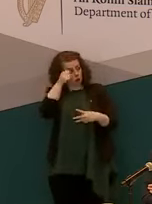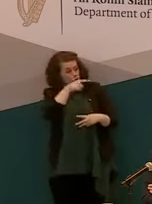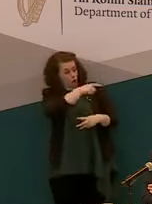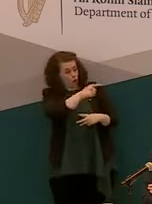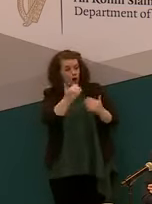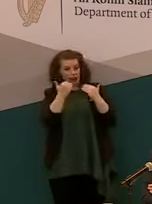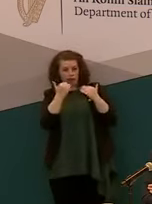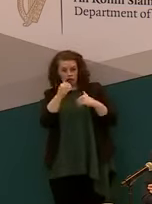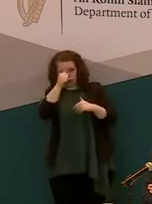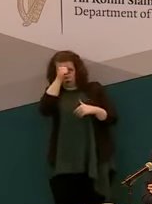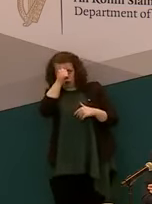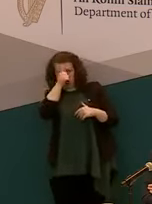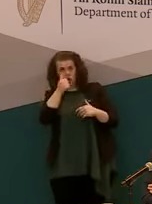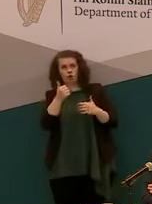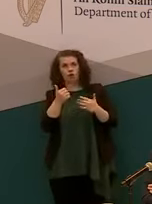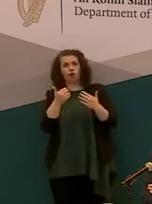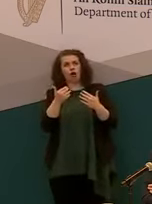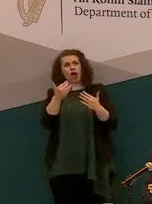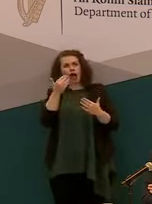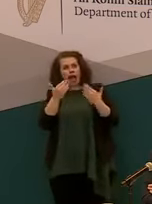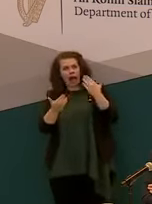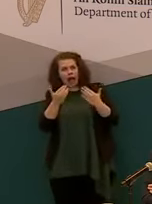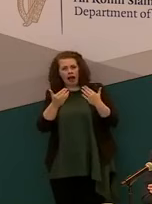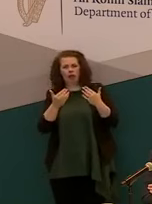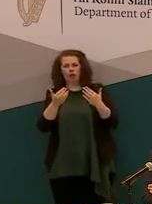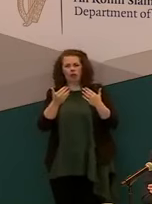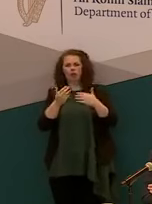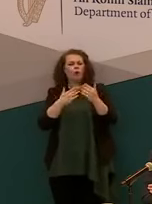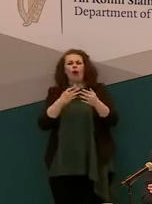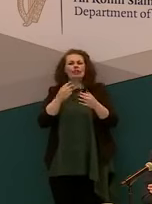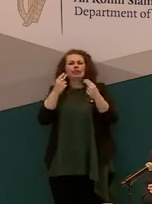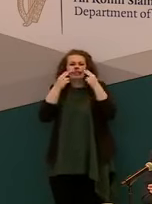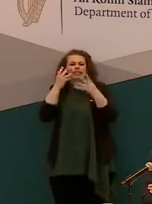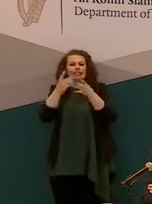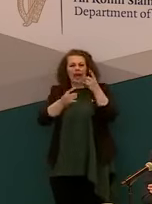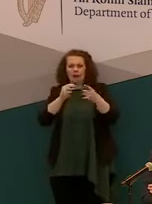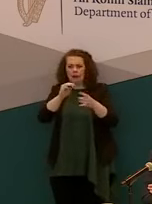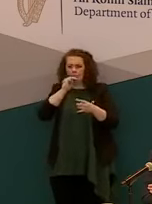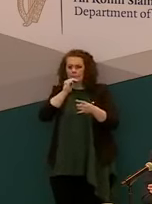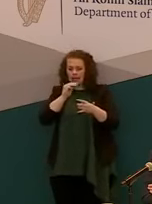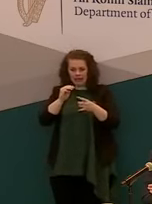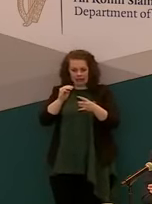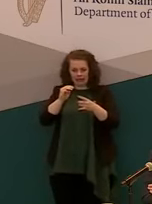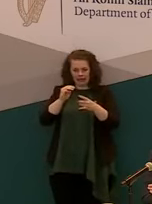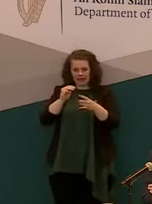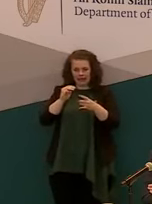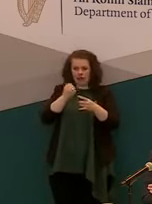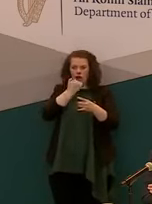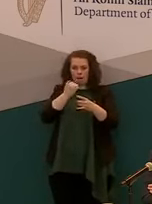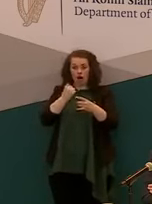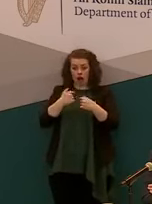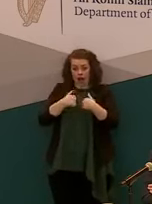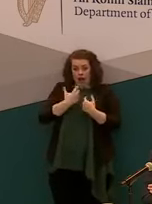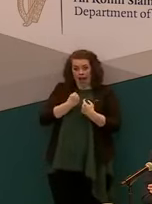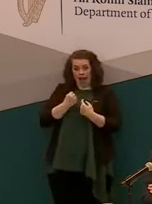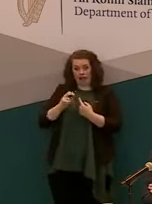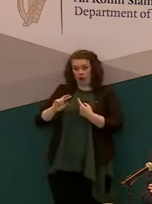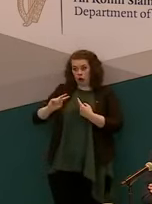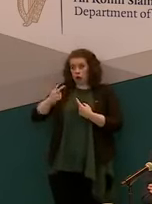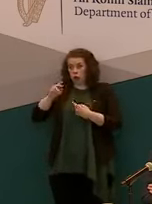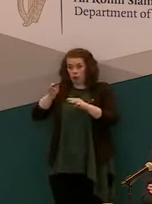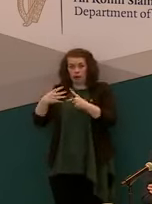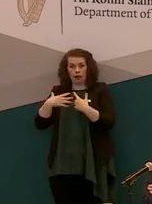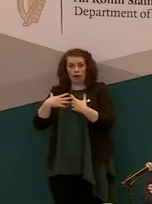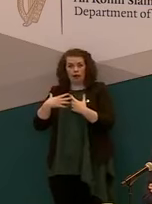it take to get the reproduction rate up to 2, which was unmanageable? Have you given an idea, or can you give us an